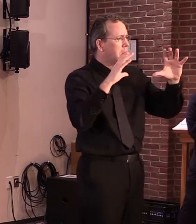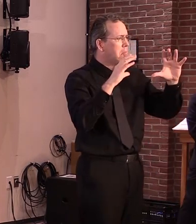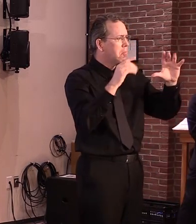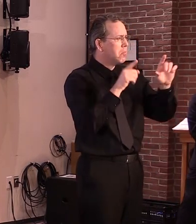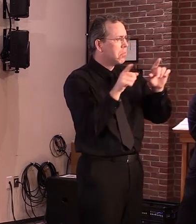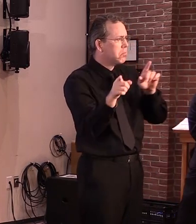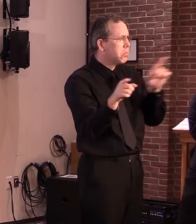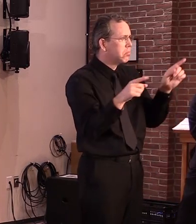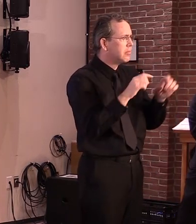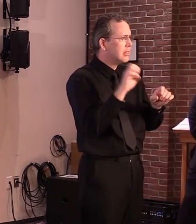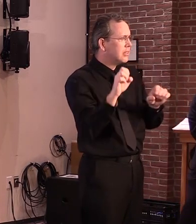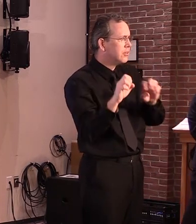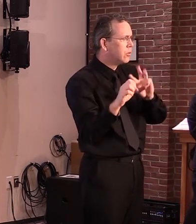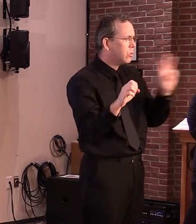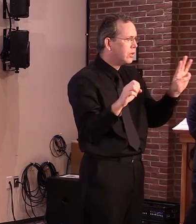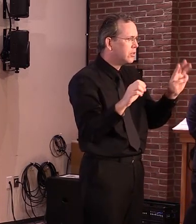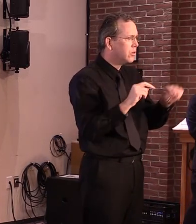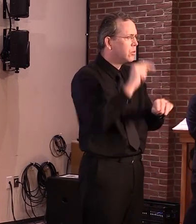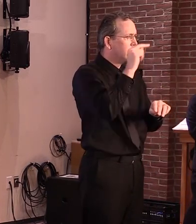good shape.